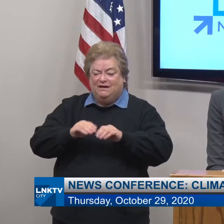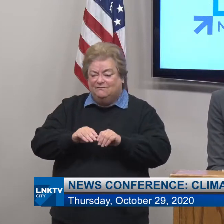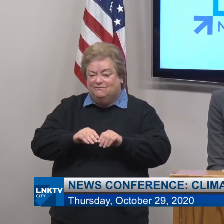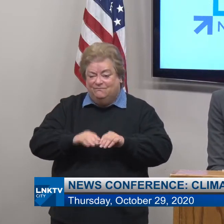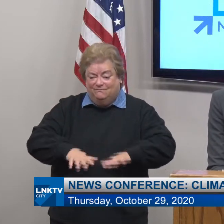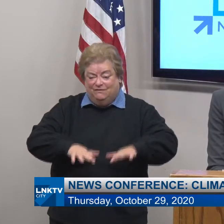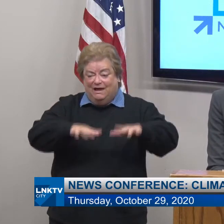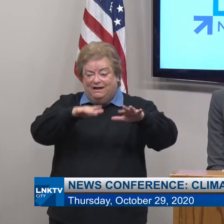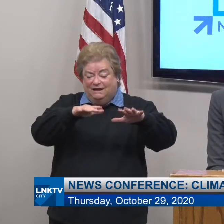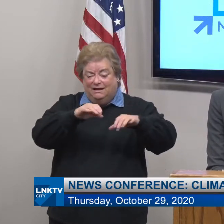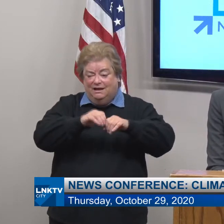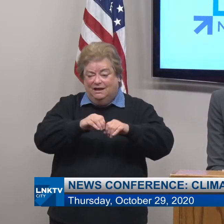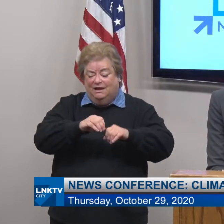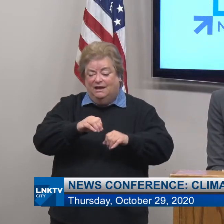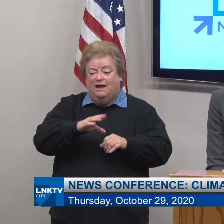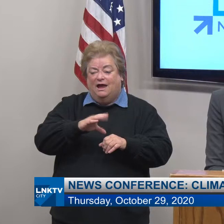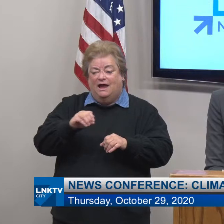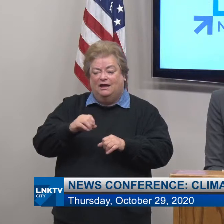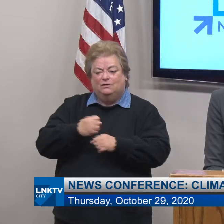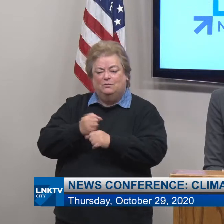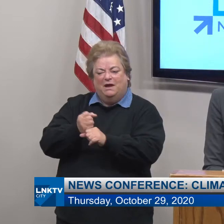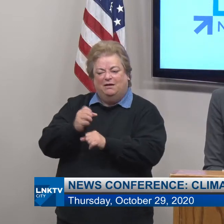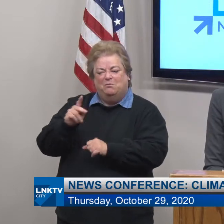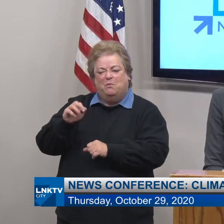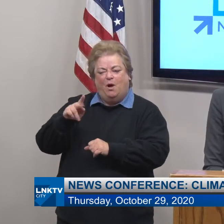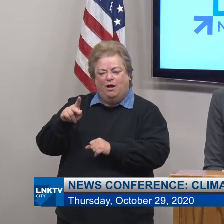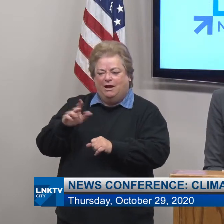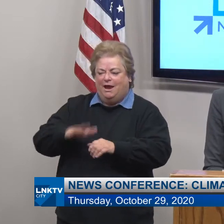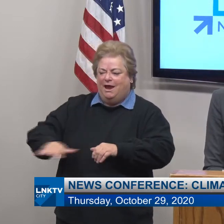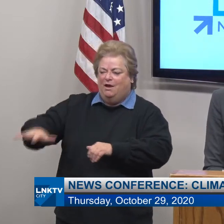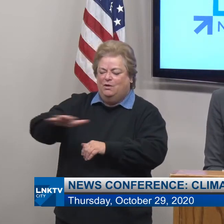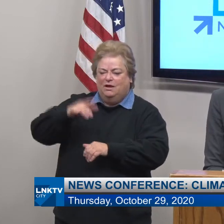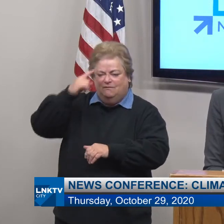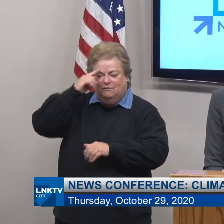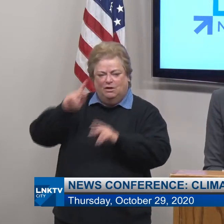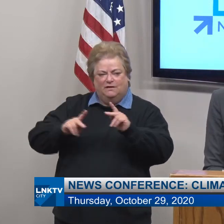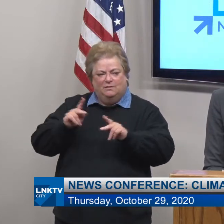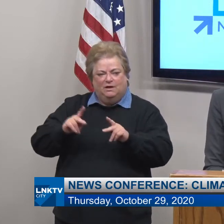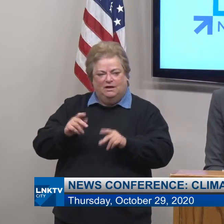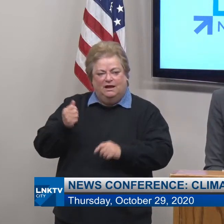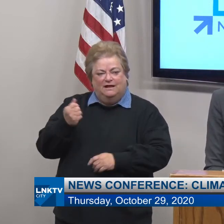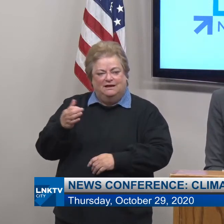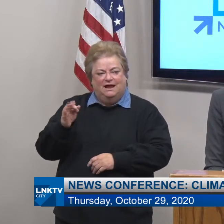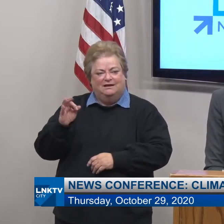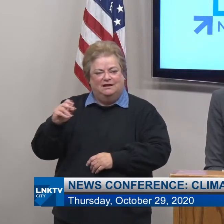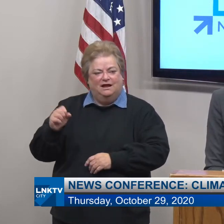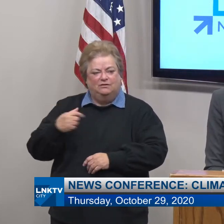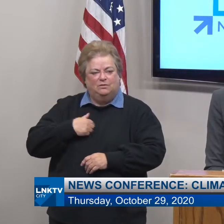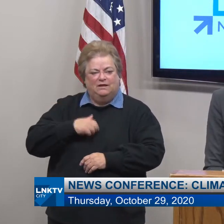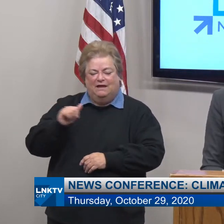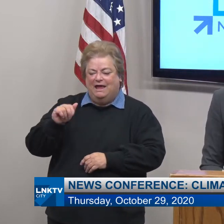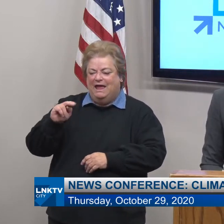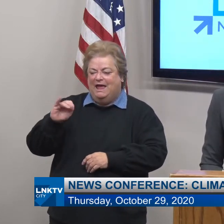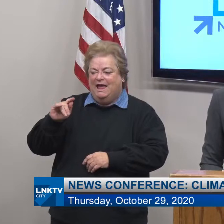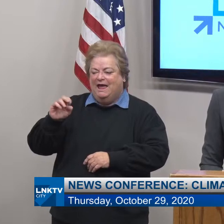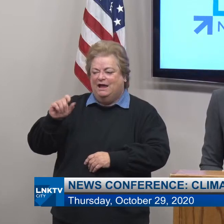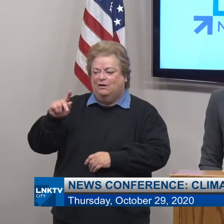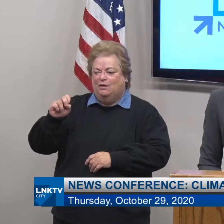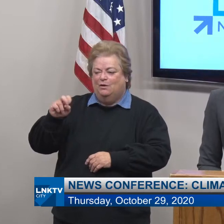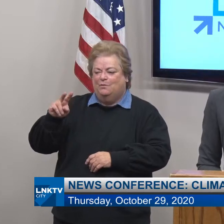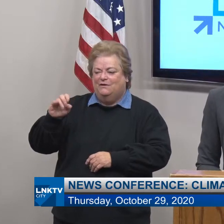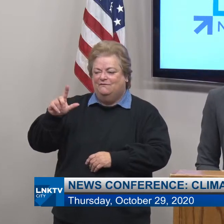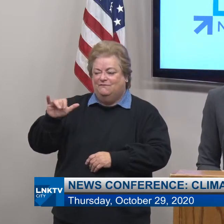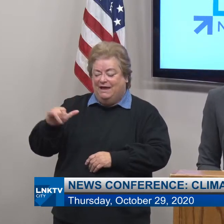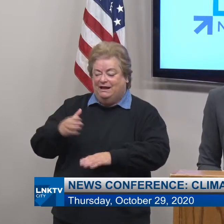Lincoln and provide park and recreational amenities. And in the 1990s, our community began the Antelope Valley improvements that